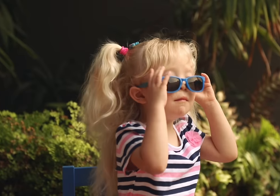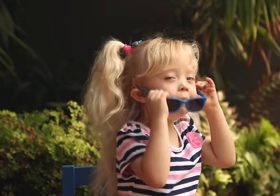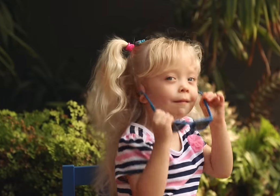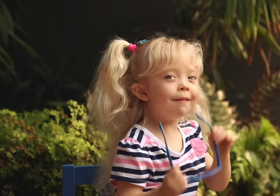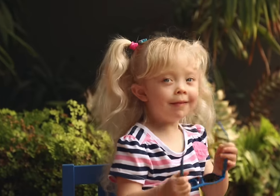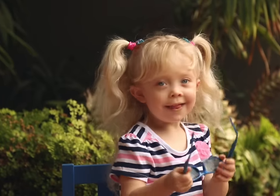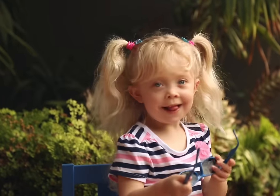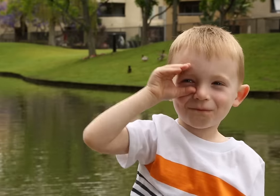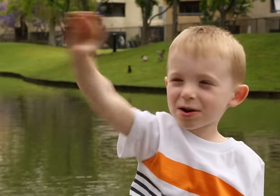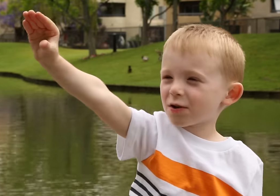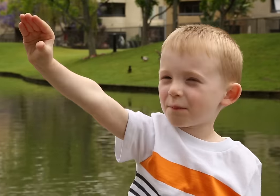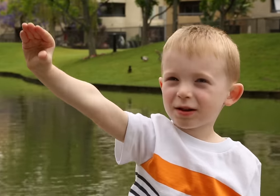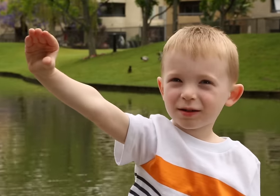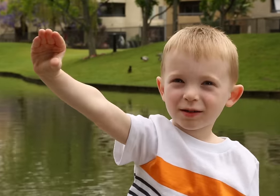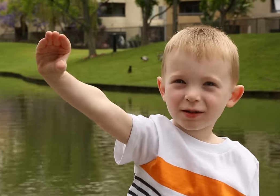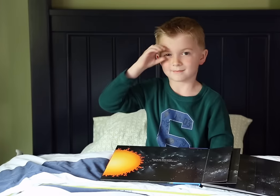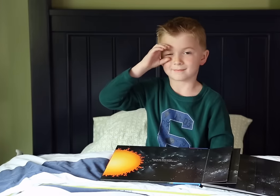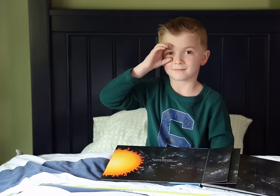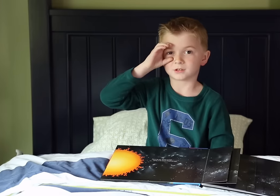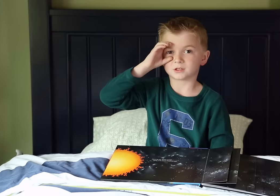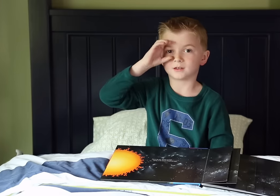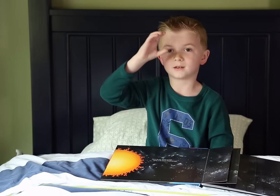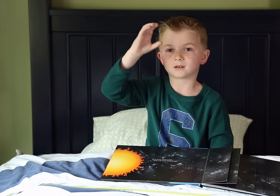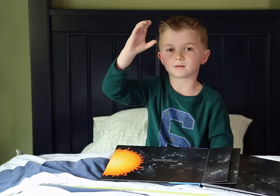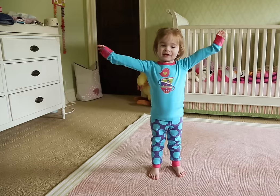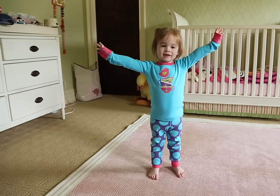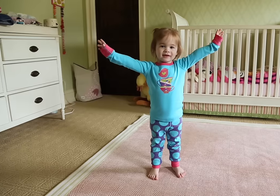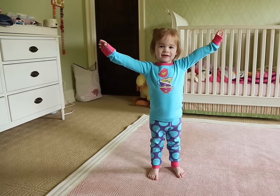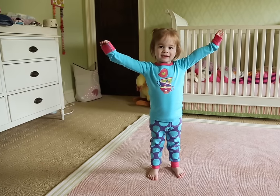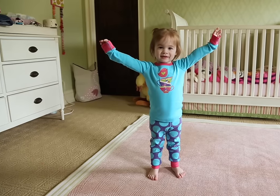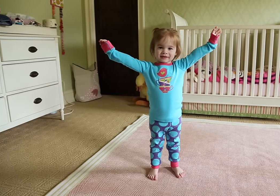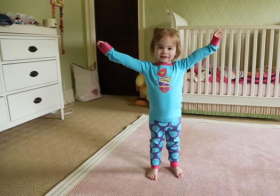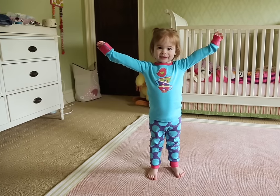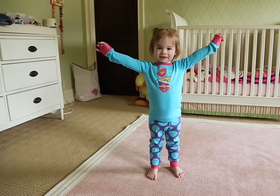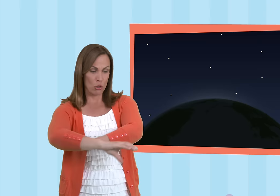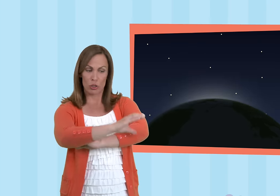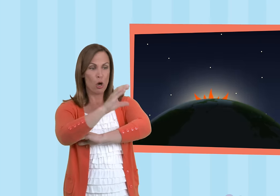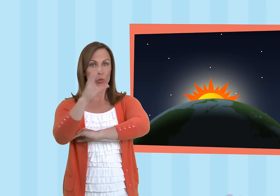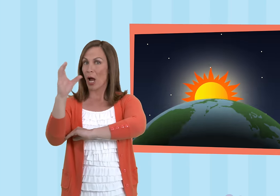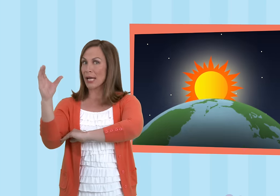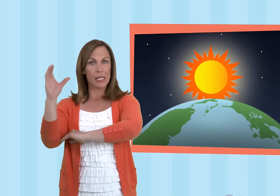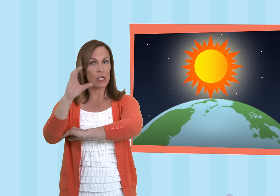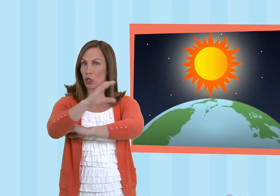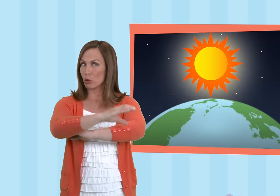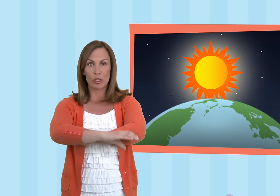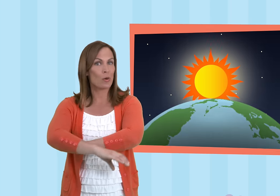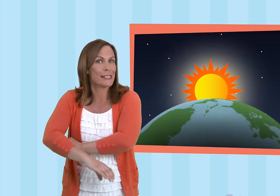Twinkle, twinkle, big bright sun, here you are, my day's begun. You don't rise and you don't